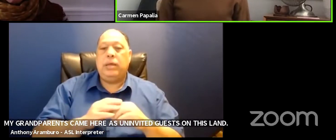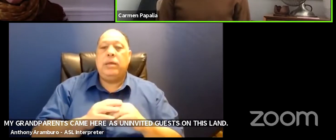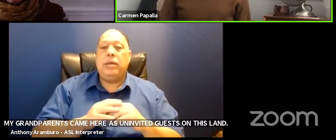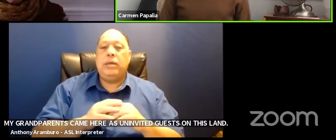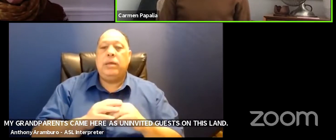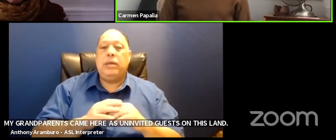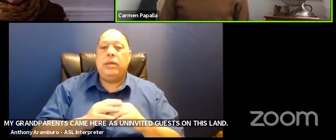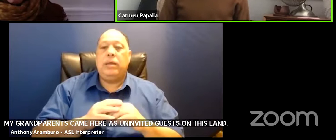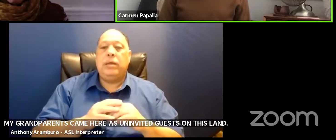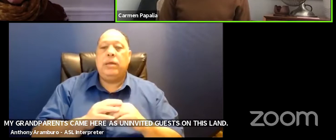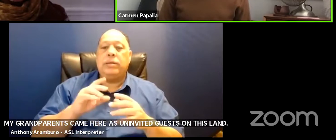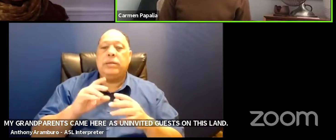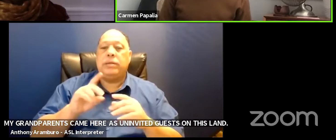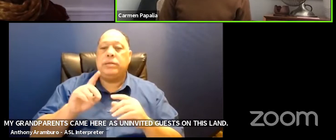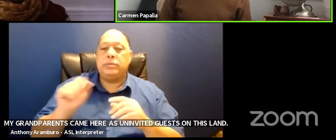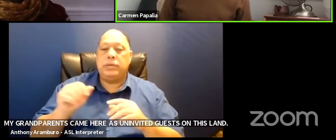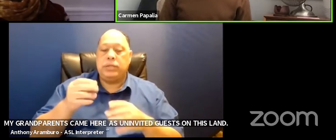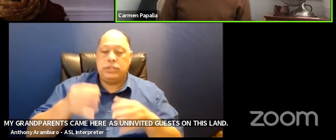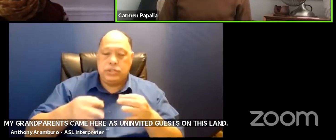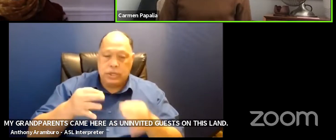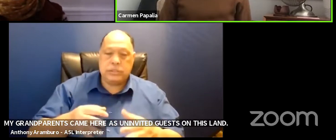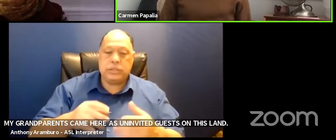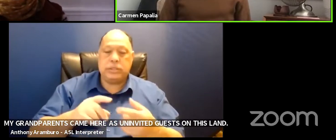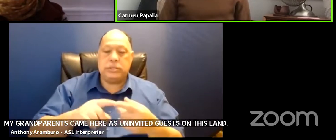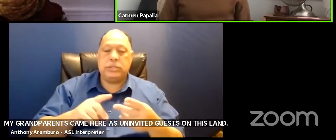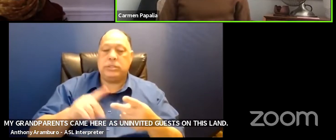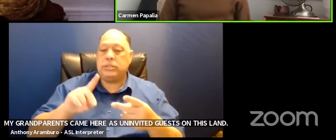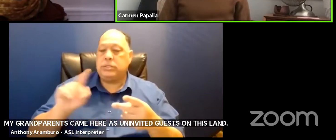accessibility, disability justice, disability culture.